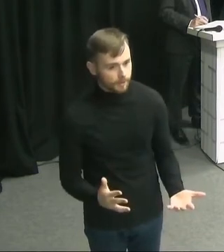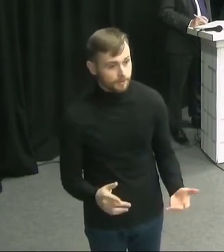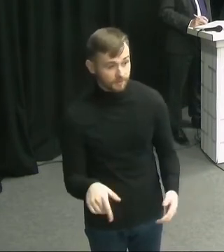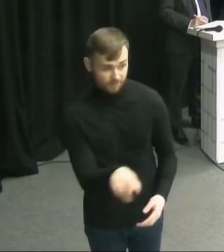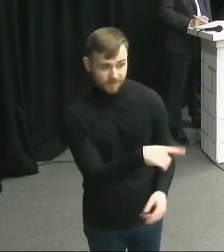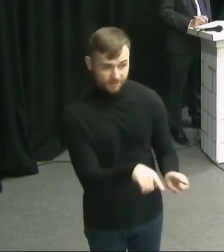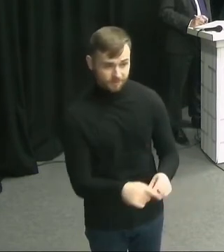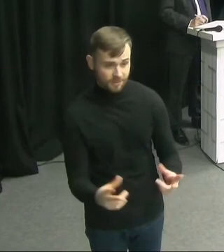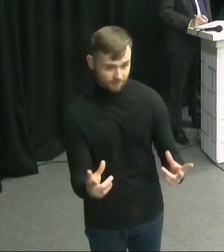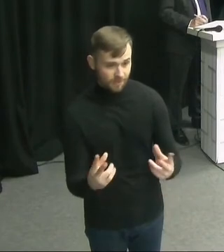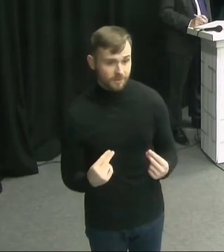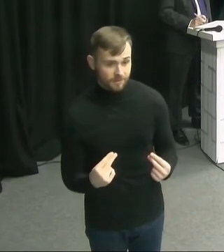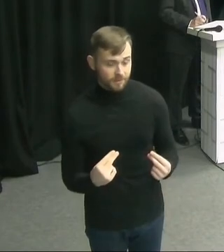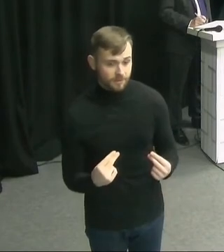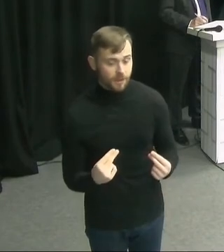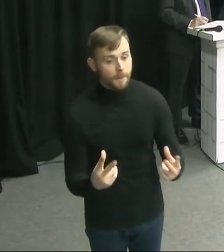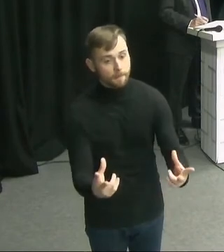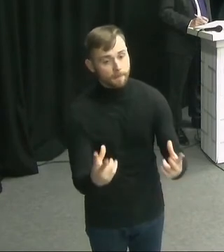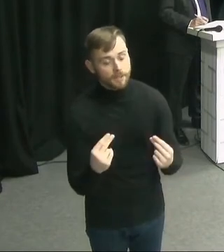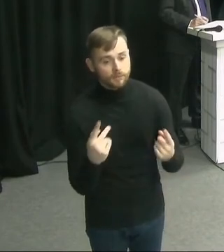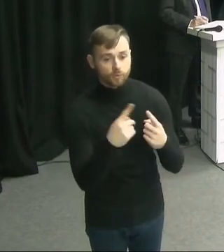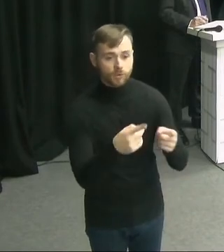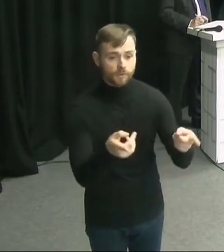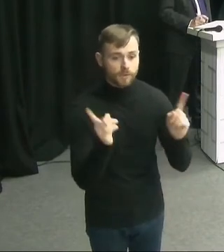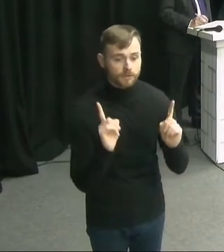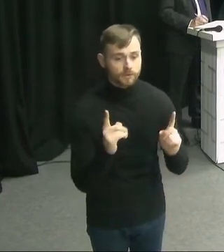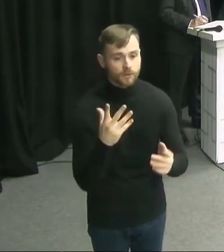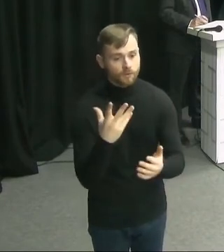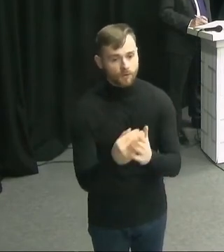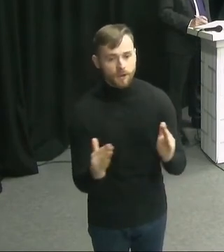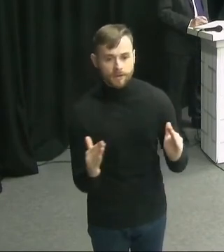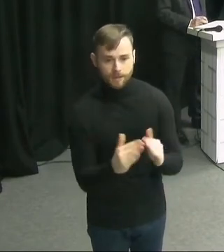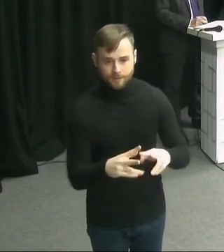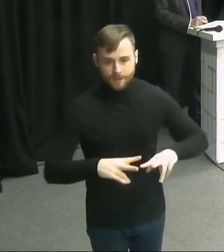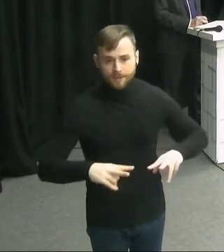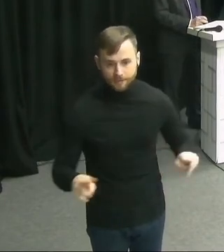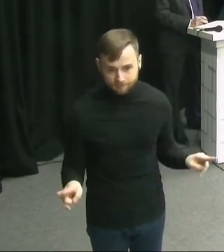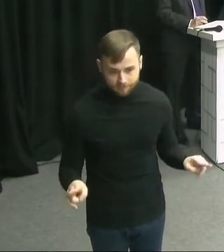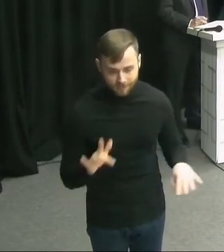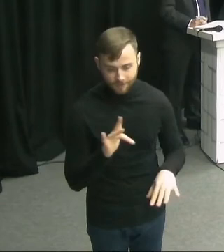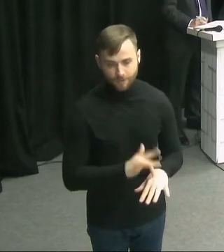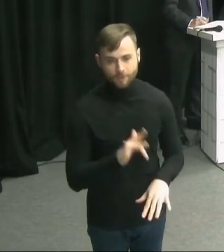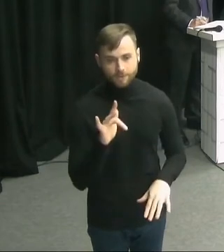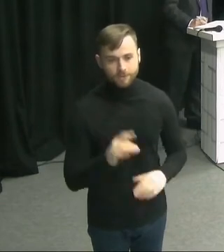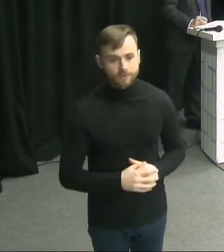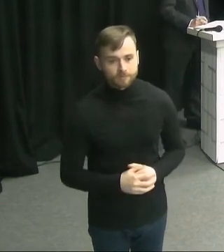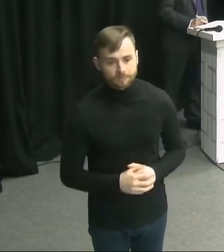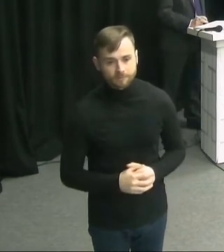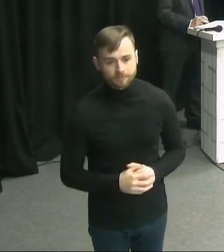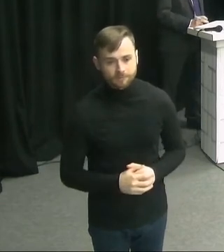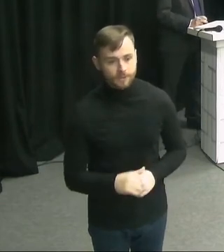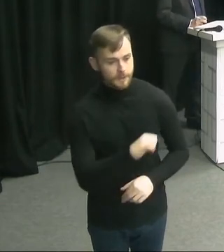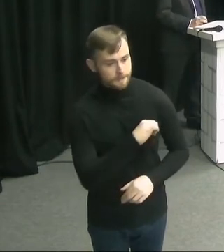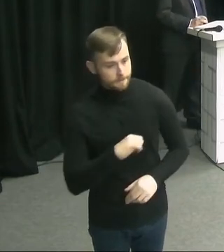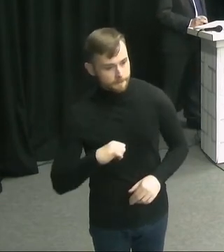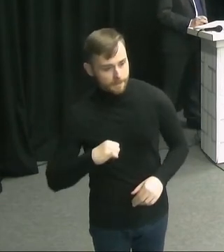also say that, as my colleague said, that I also expect some commitments from your side, that you would commit